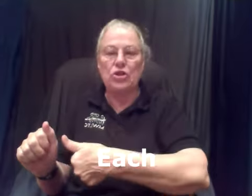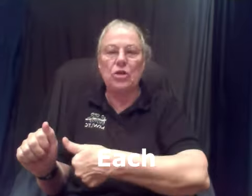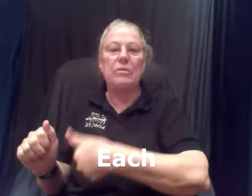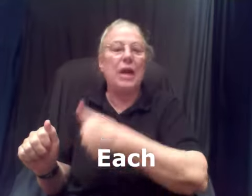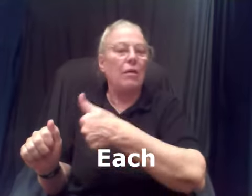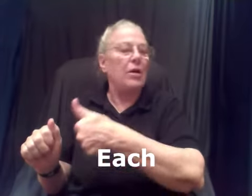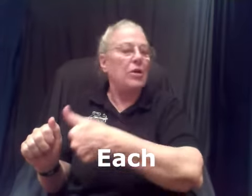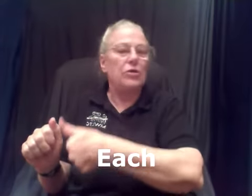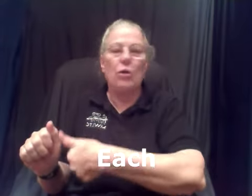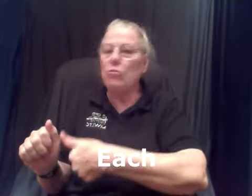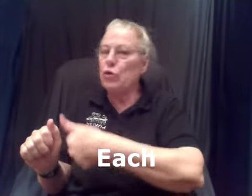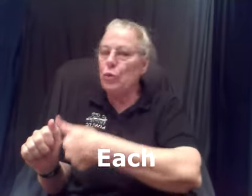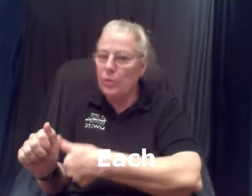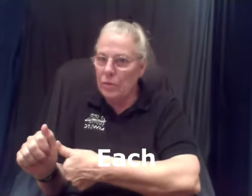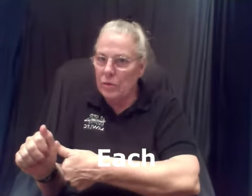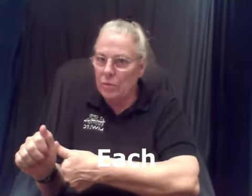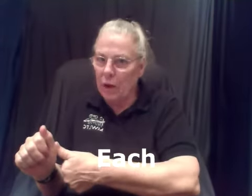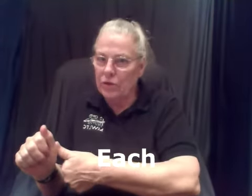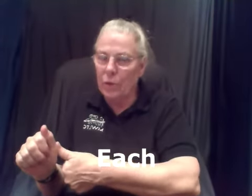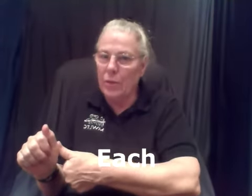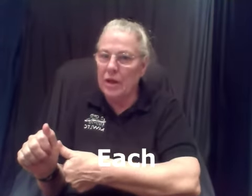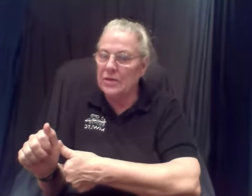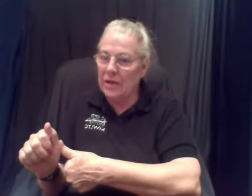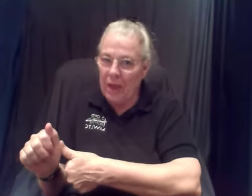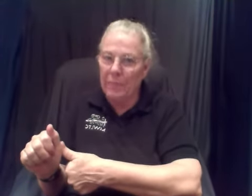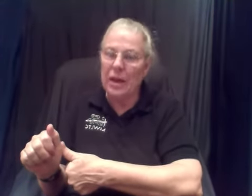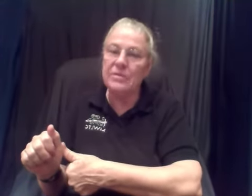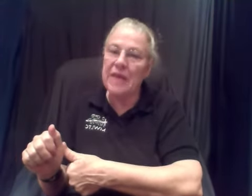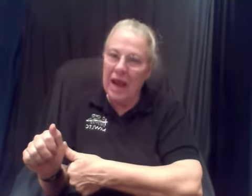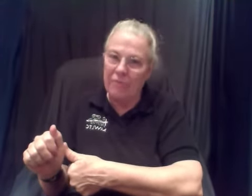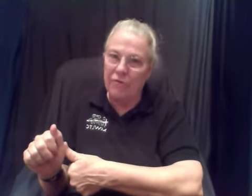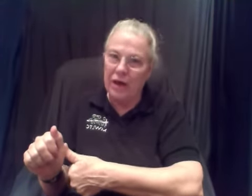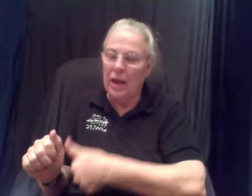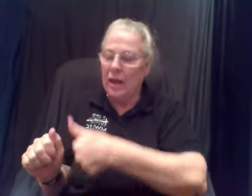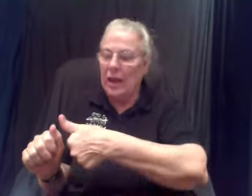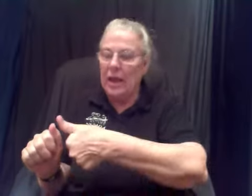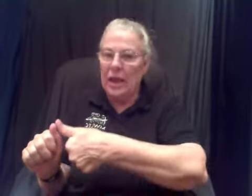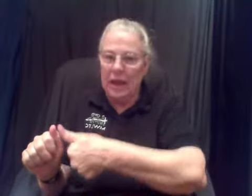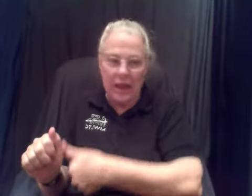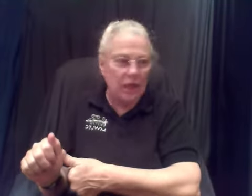Now, don't do multiple because then that becomes every. Each.